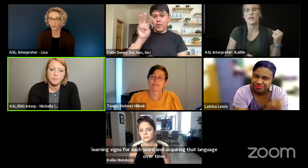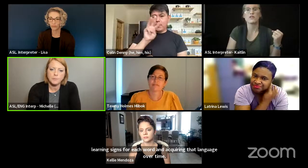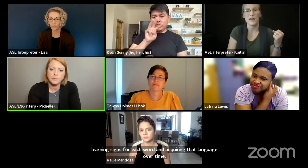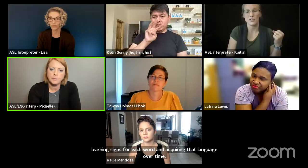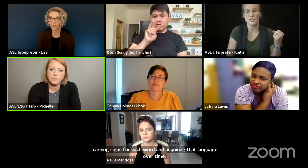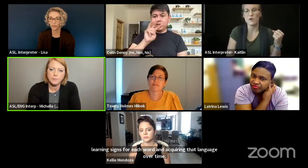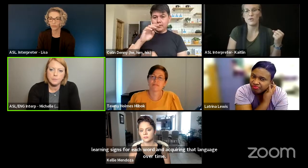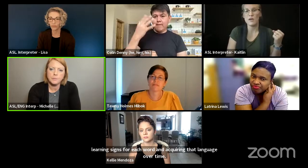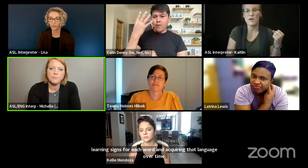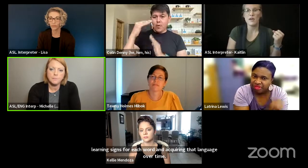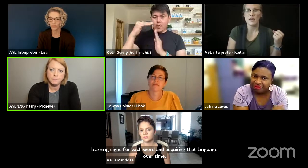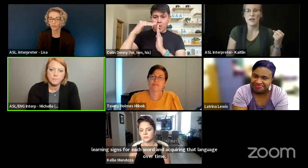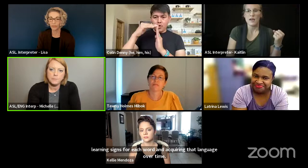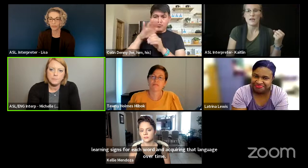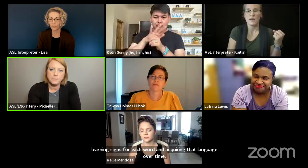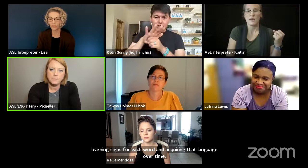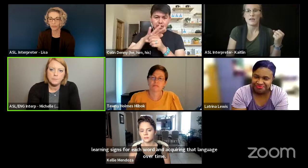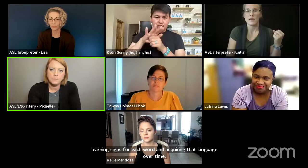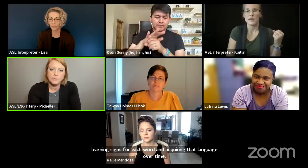in New Mexico.